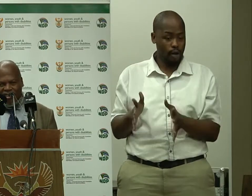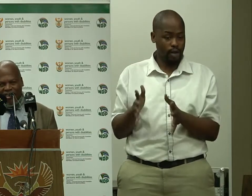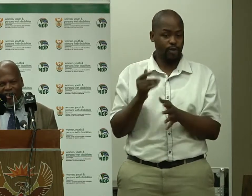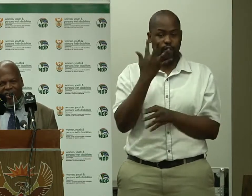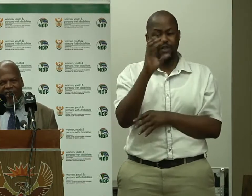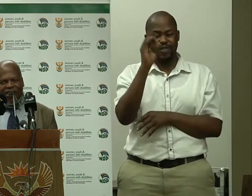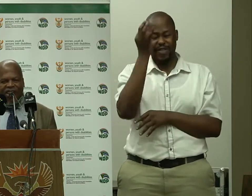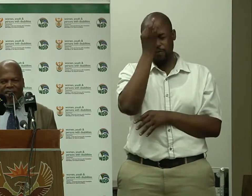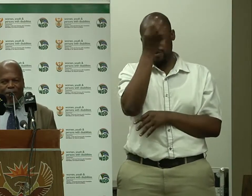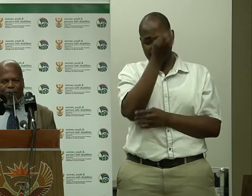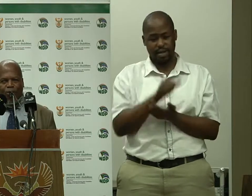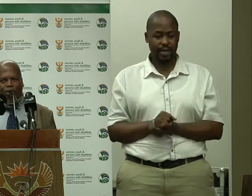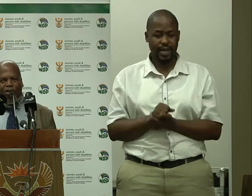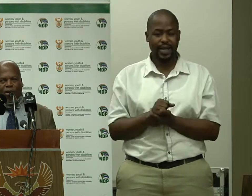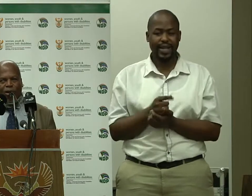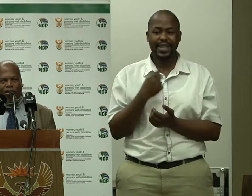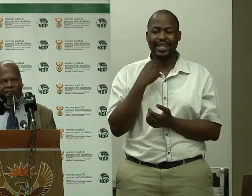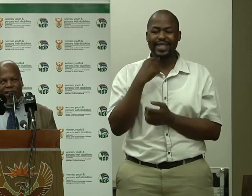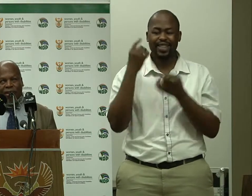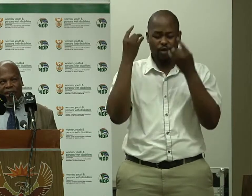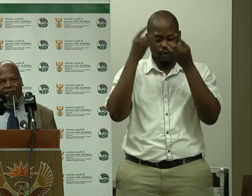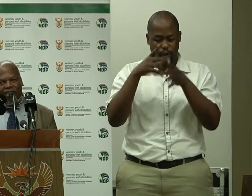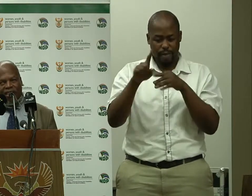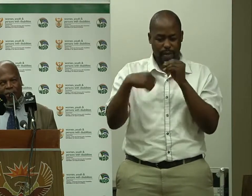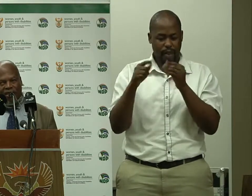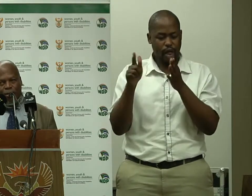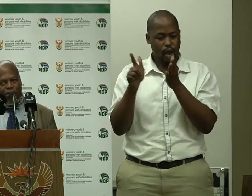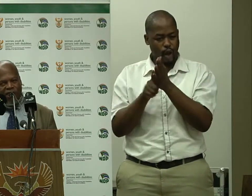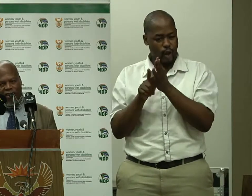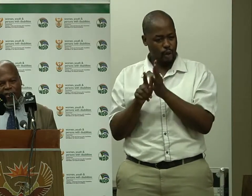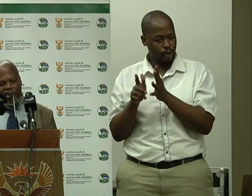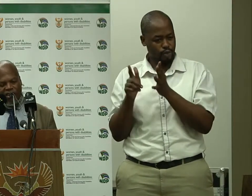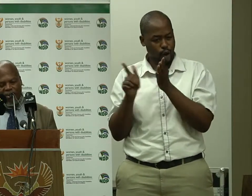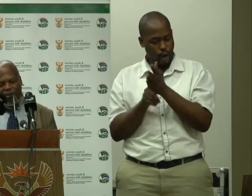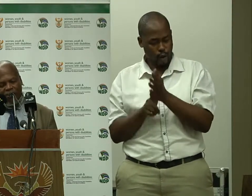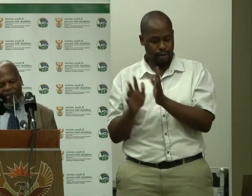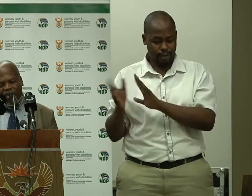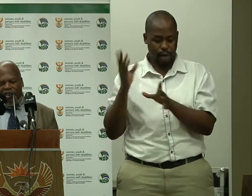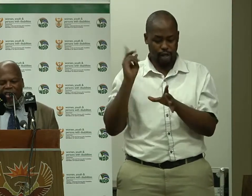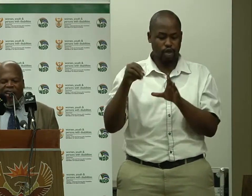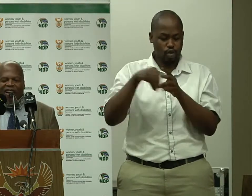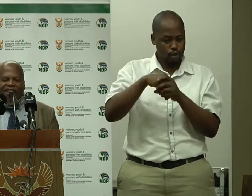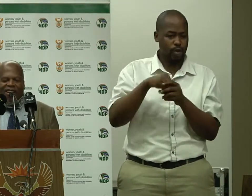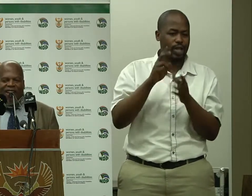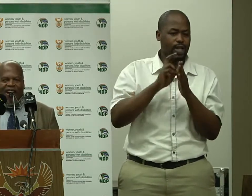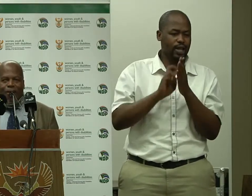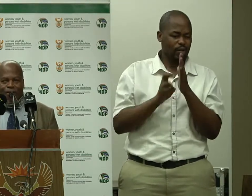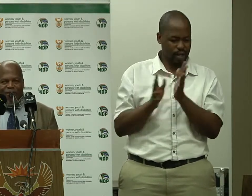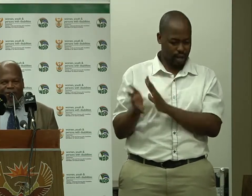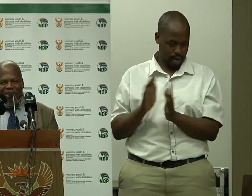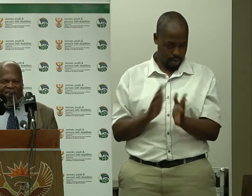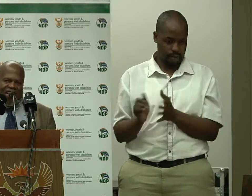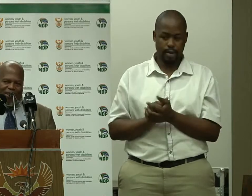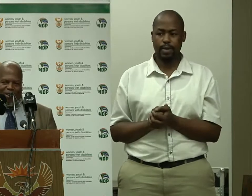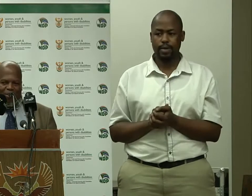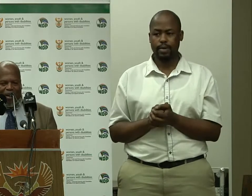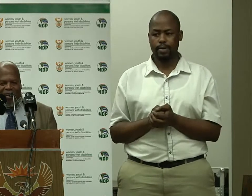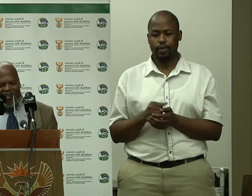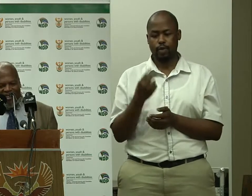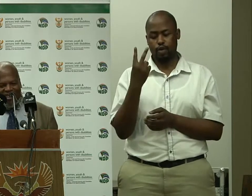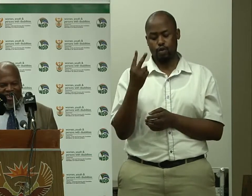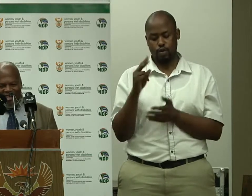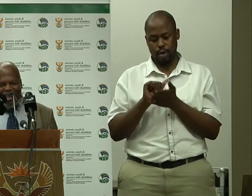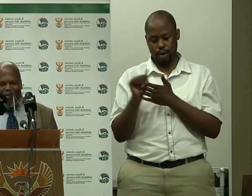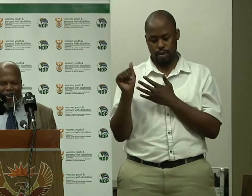literally, taking them through all the laws and everything else that they must include in the regulations. Now, on the 2nd of